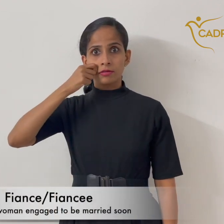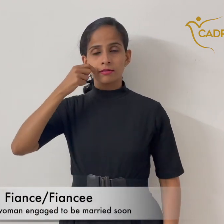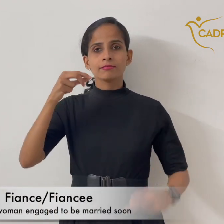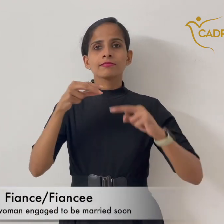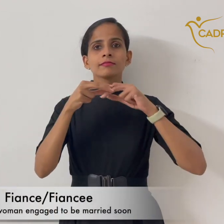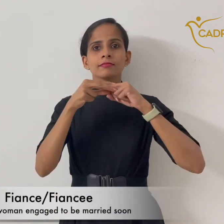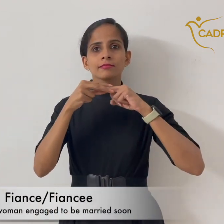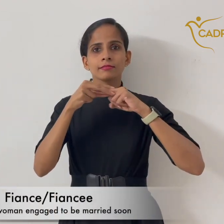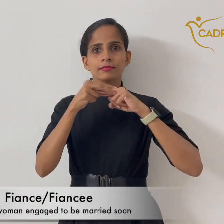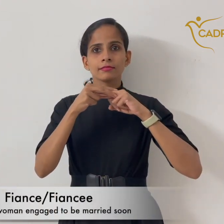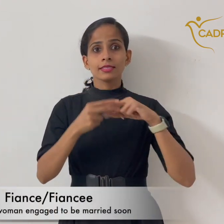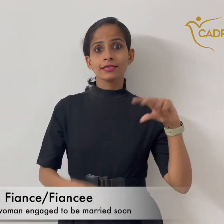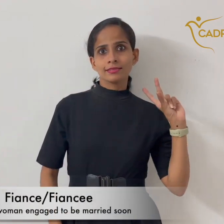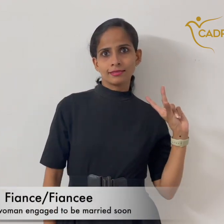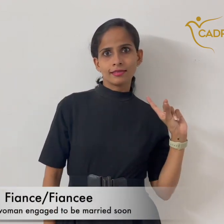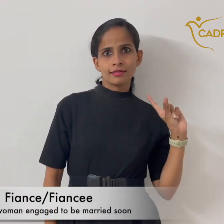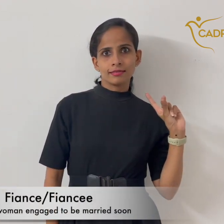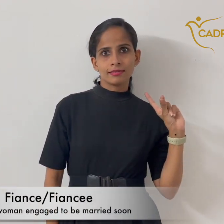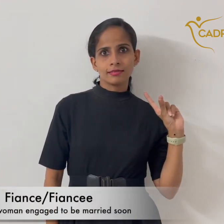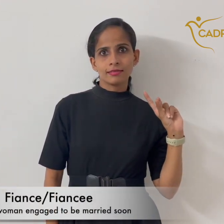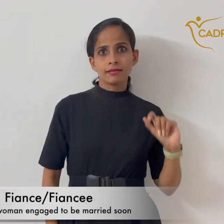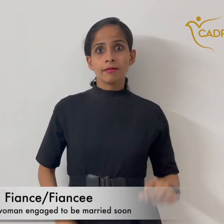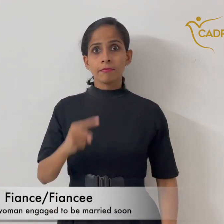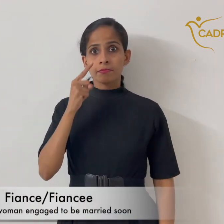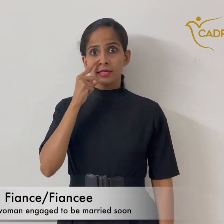Fiance, man engaged to be married.